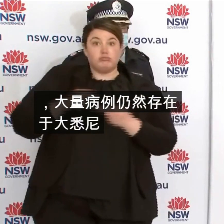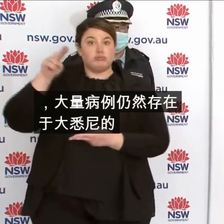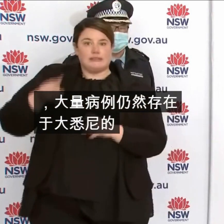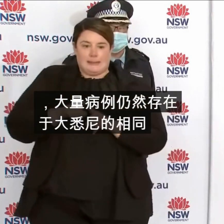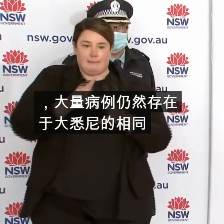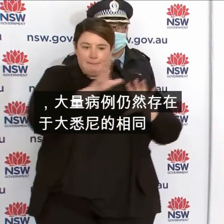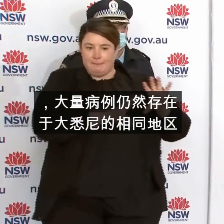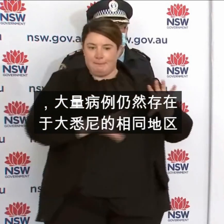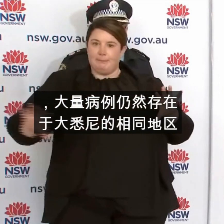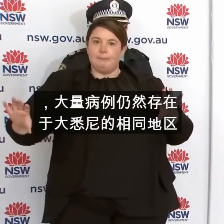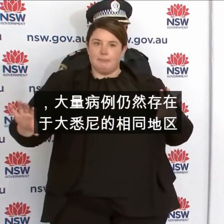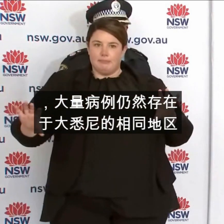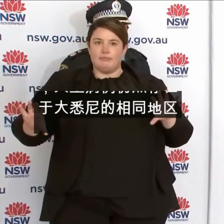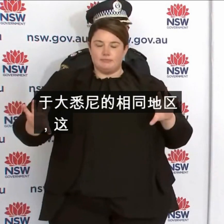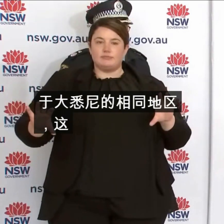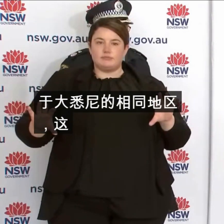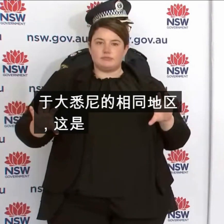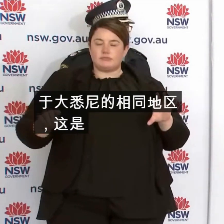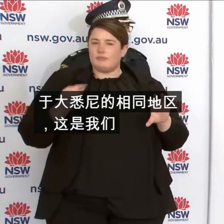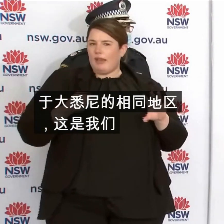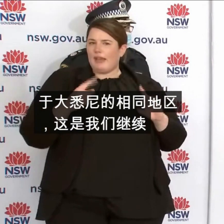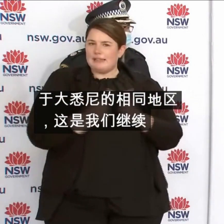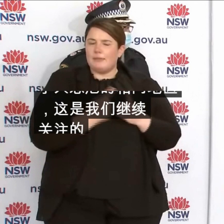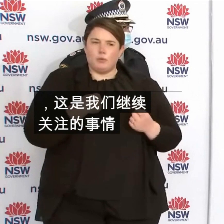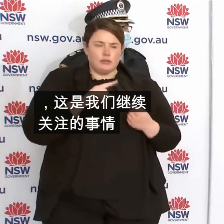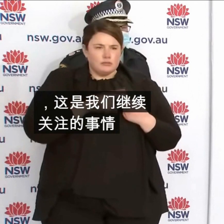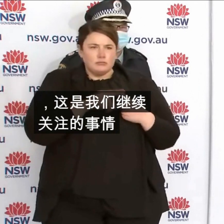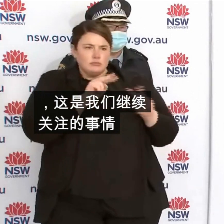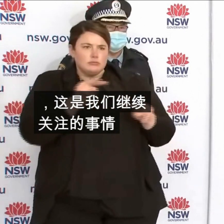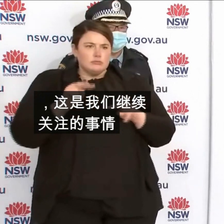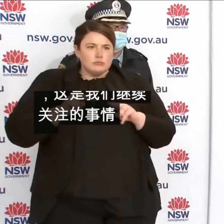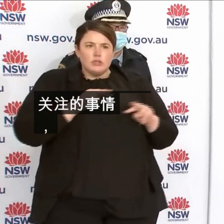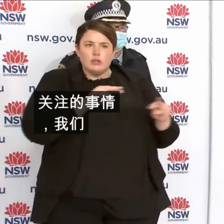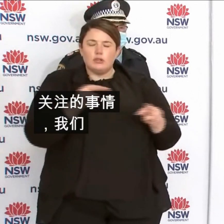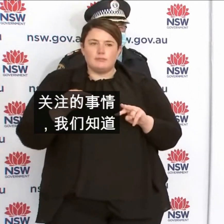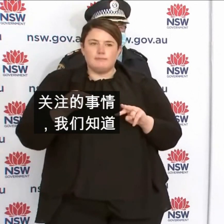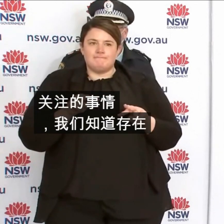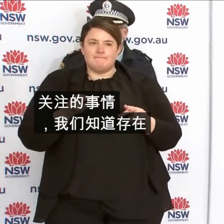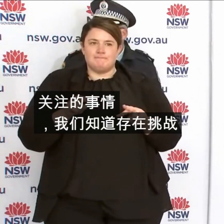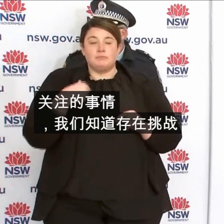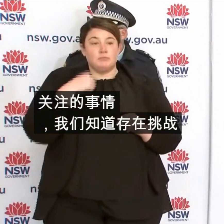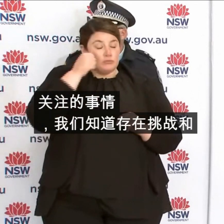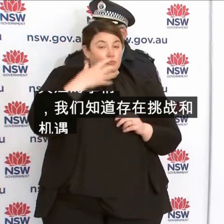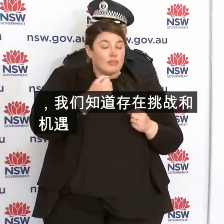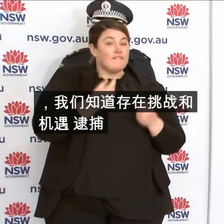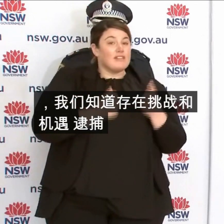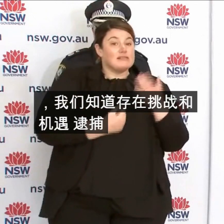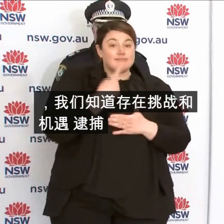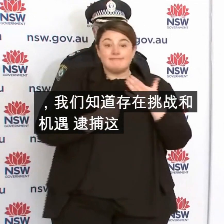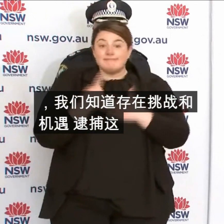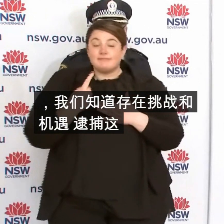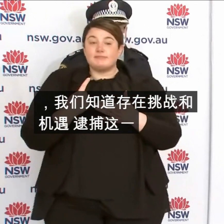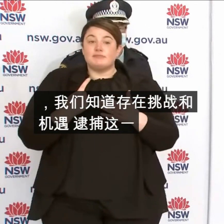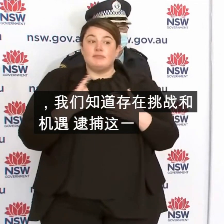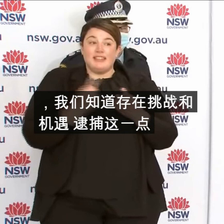in the same areas within Greater Sydney. And that is something we continue to look at. And we know there are challenges and